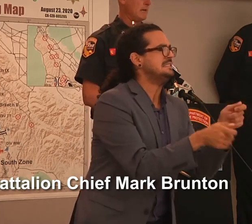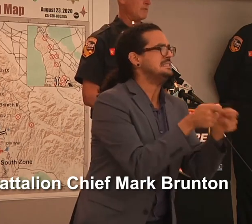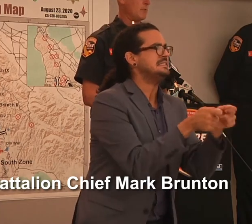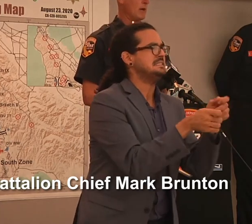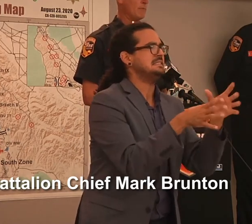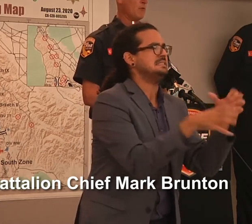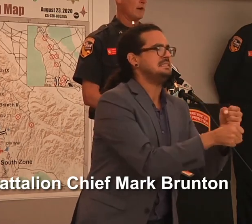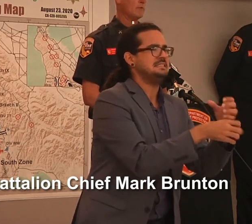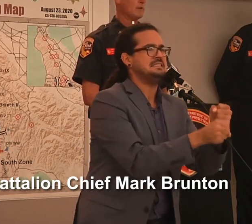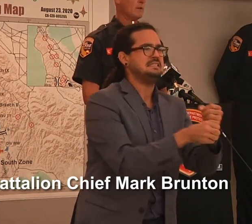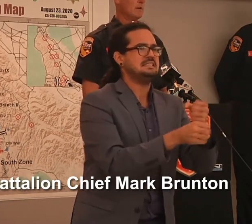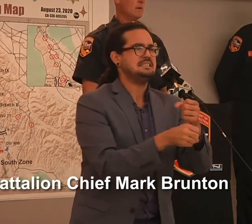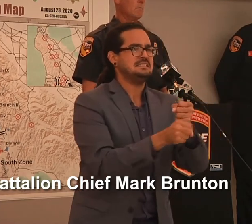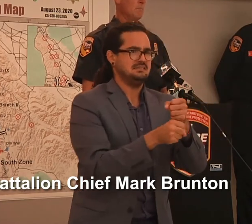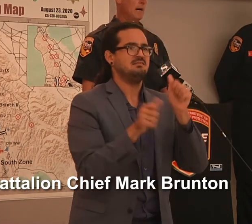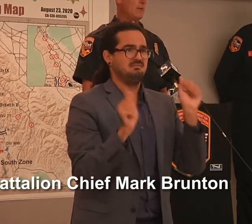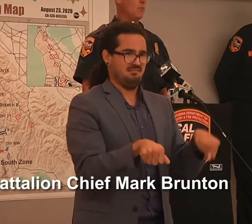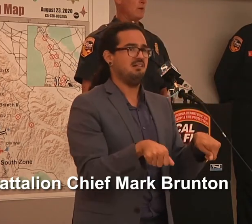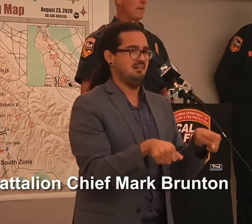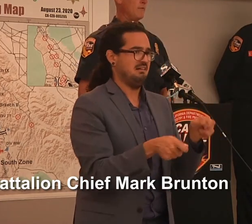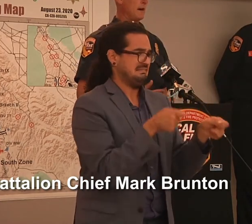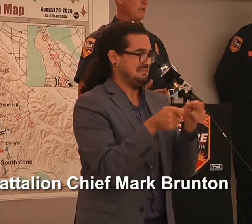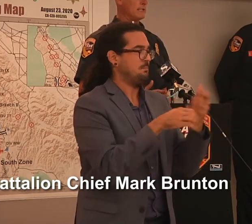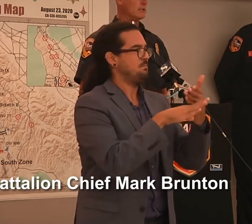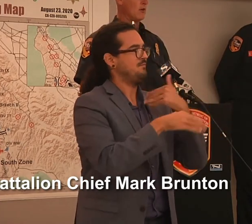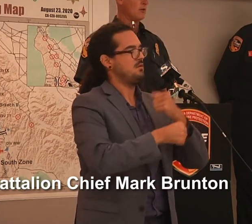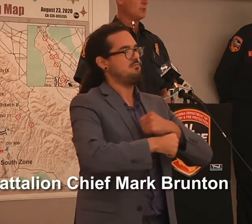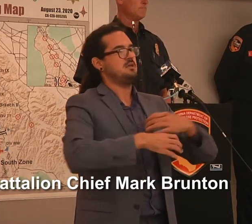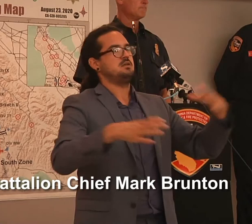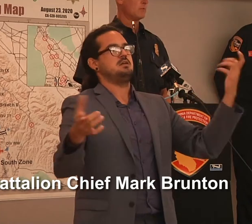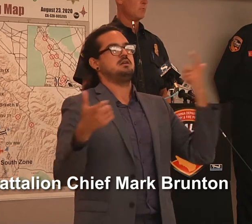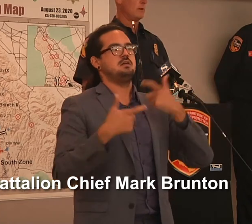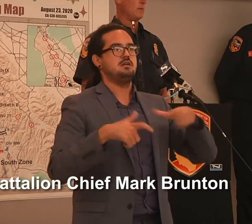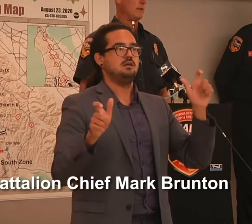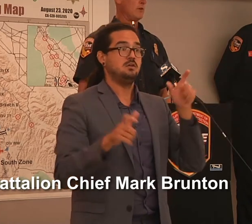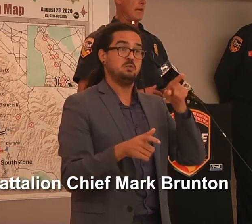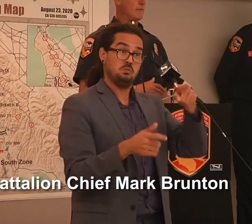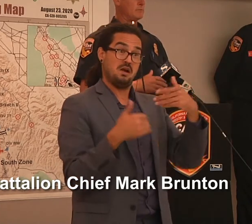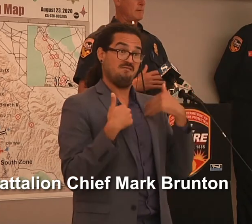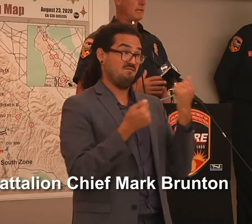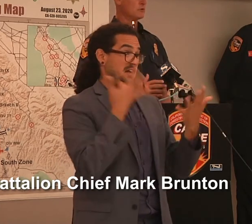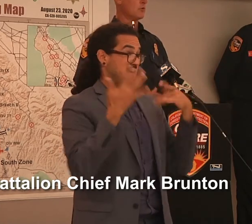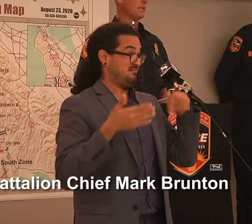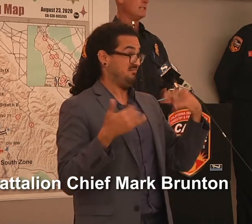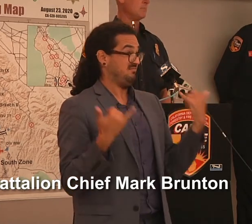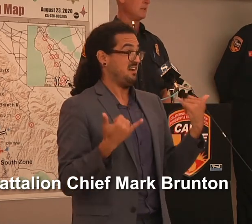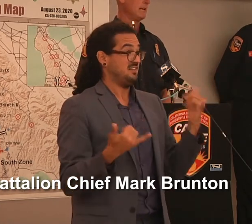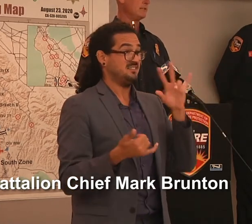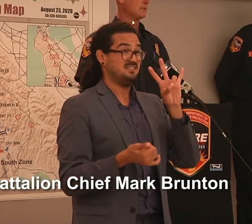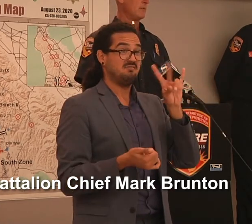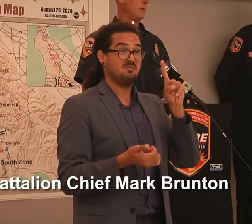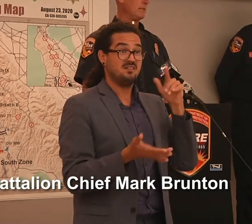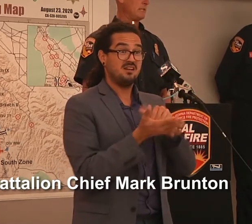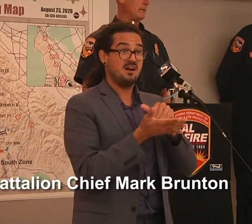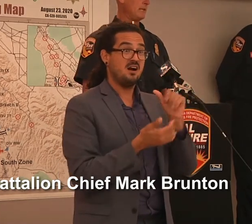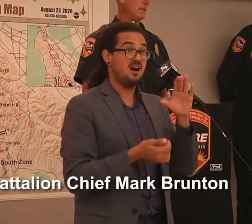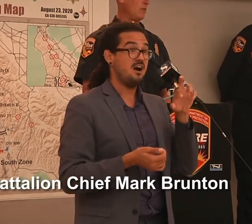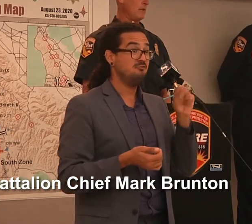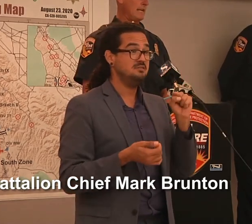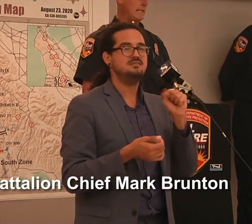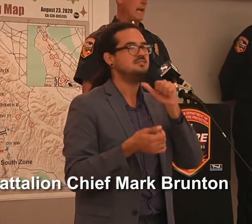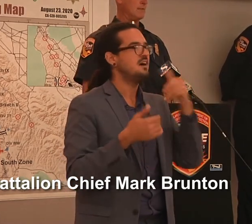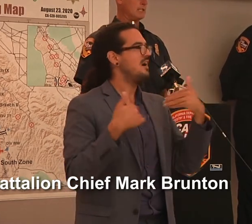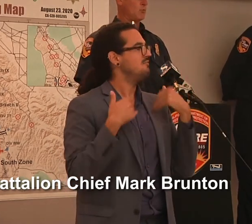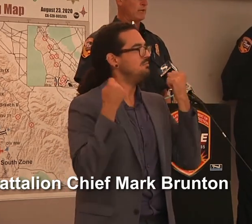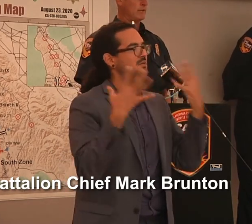not as big of a problem for us. But when you have a fire this large, when we don't have as many control lines in place that we would typically